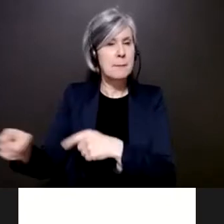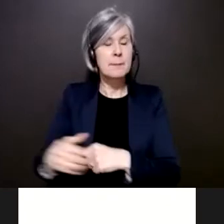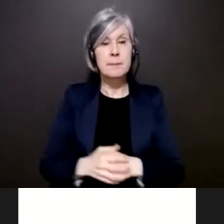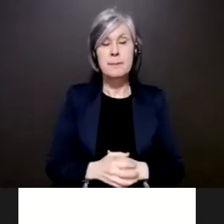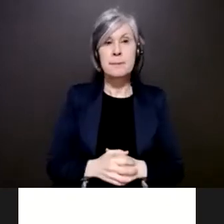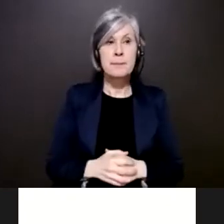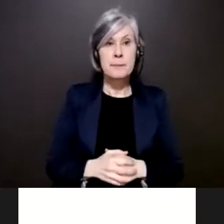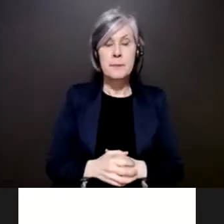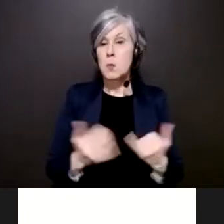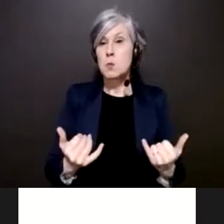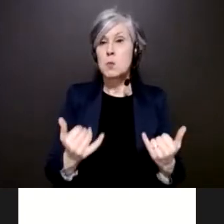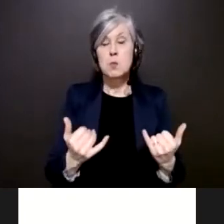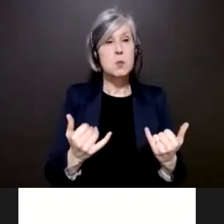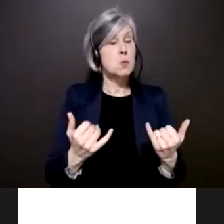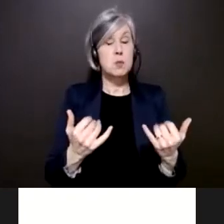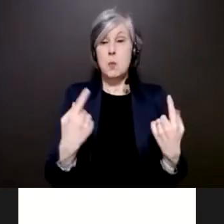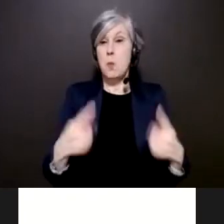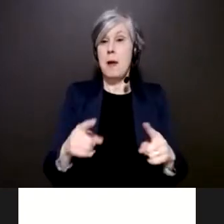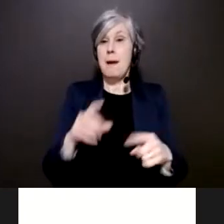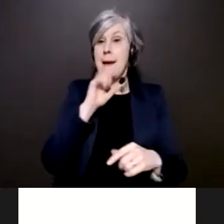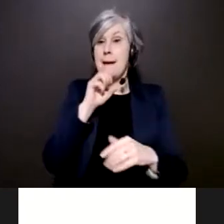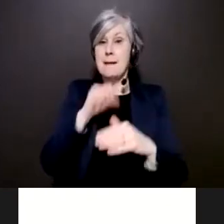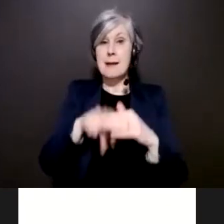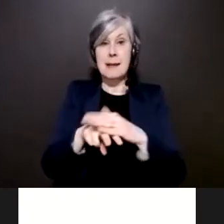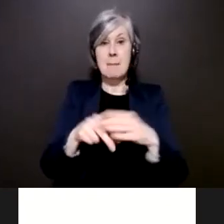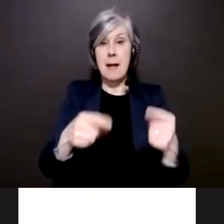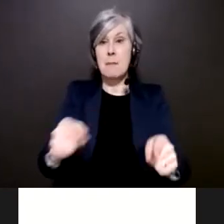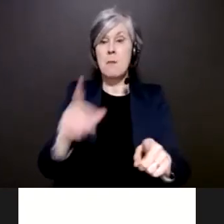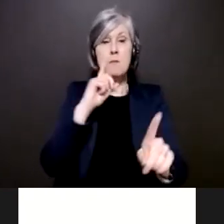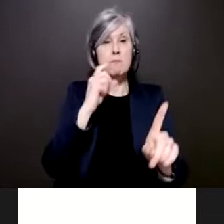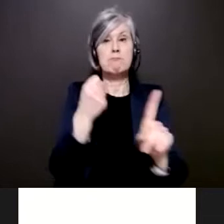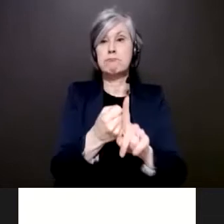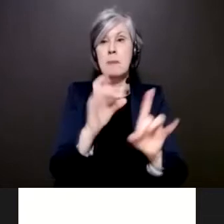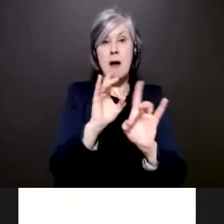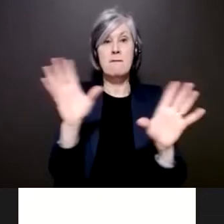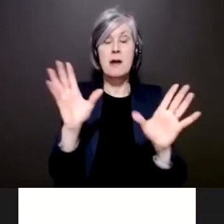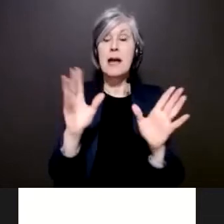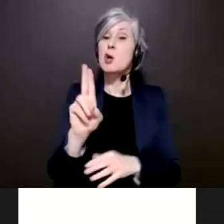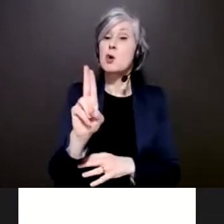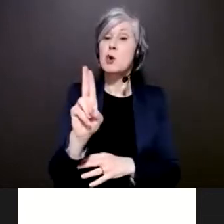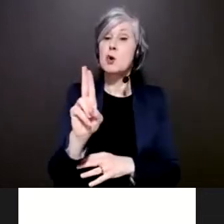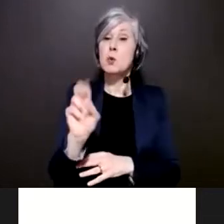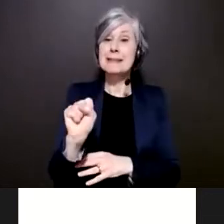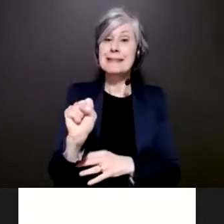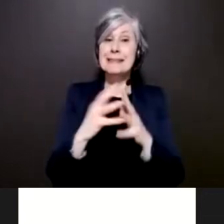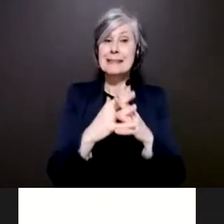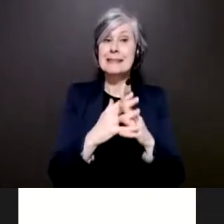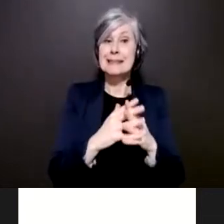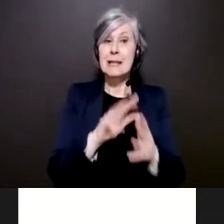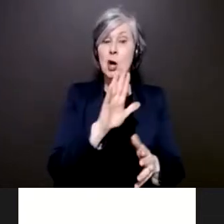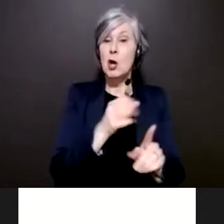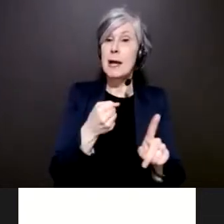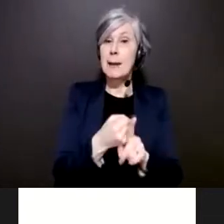ageism. The annual healthcare costs just in the United States alone is estimated to be